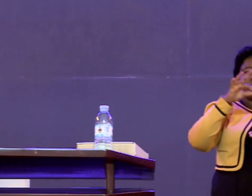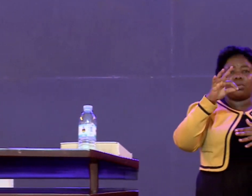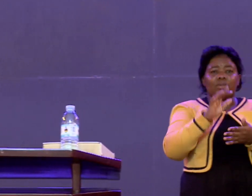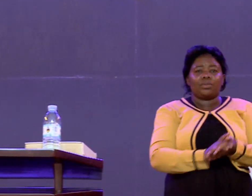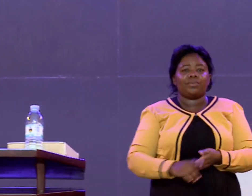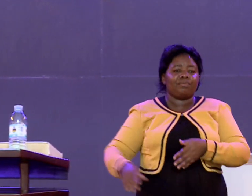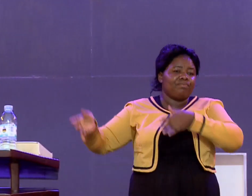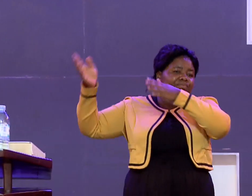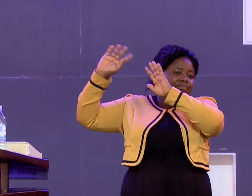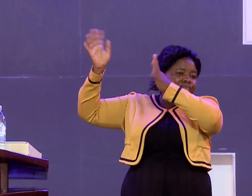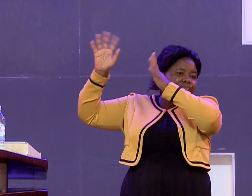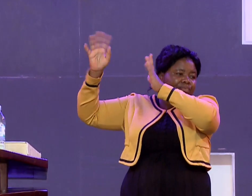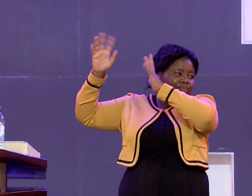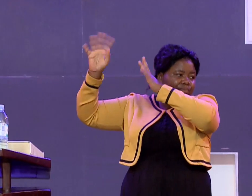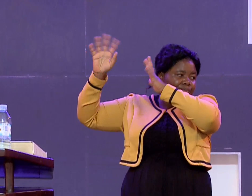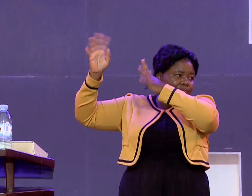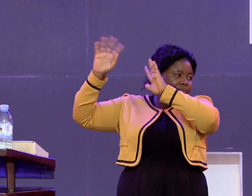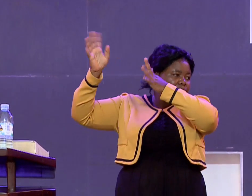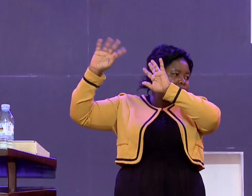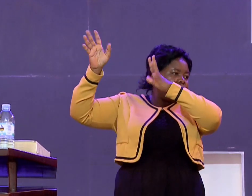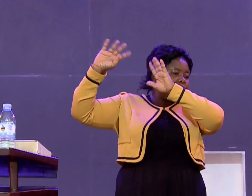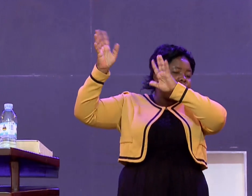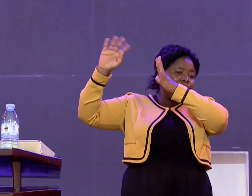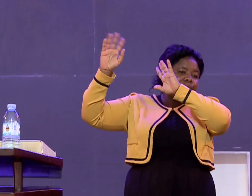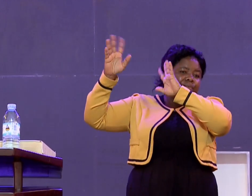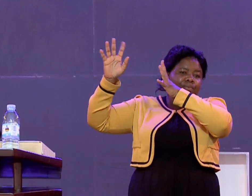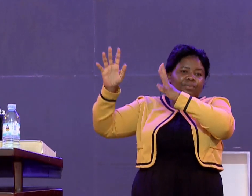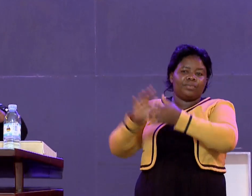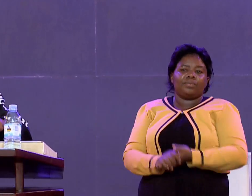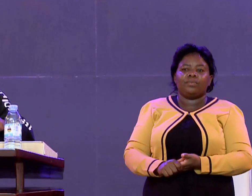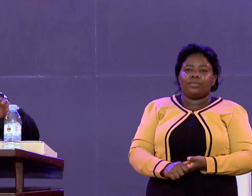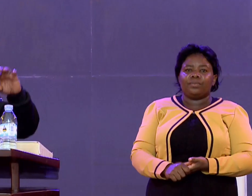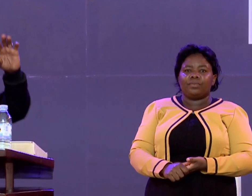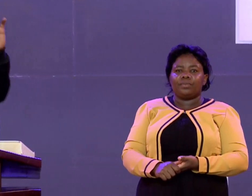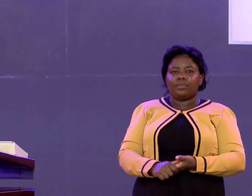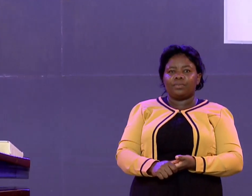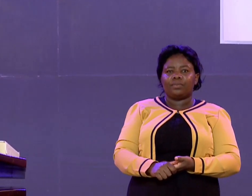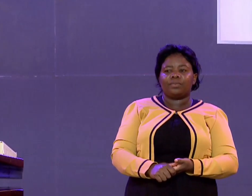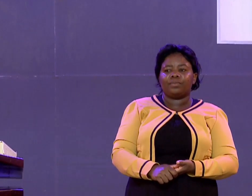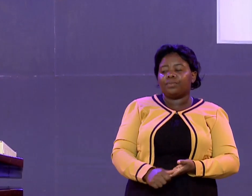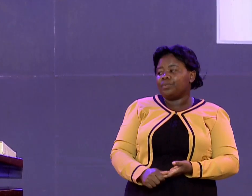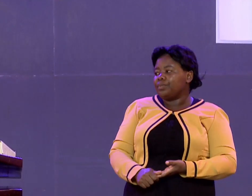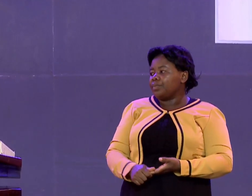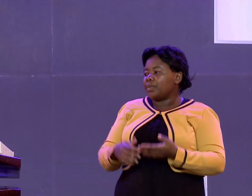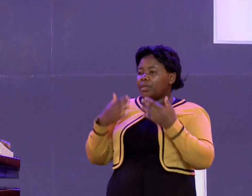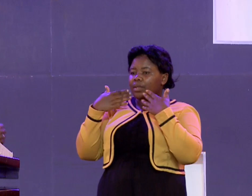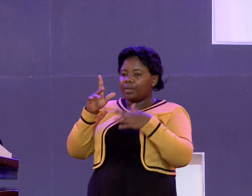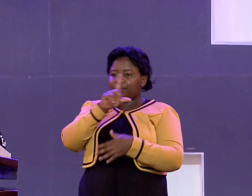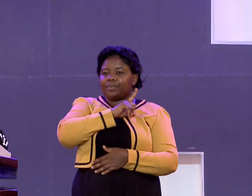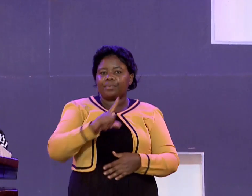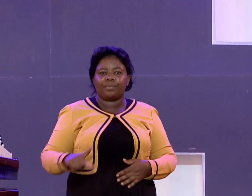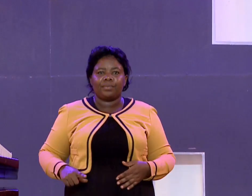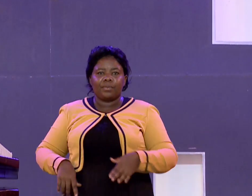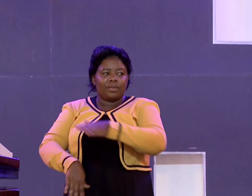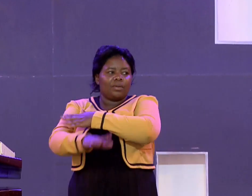Holy Spirit. And the club and the thanksgiving. Be given back to the Lord. Thank you, Jesus.